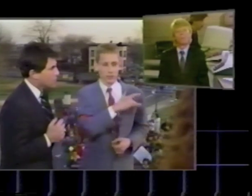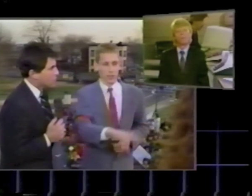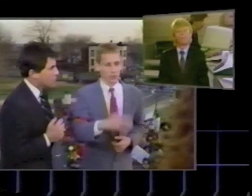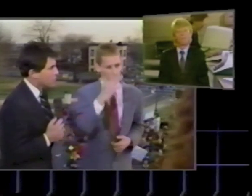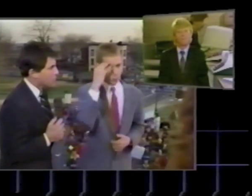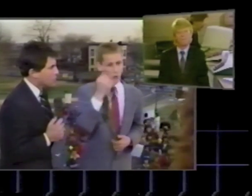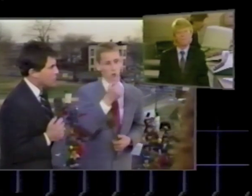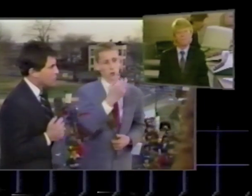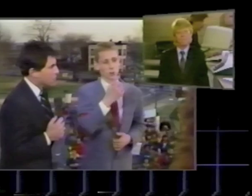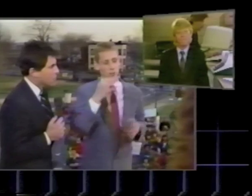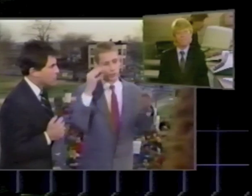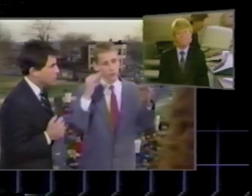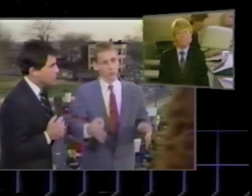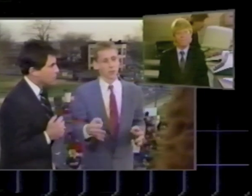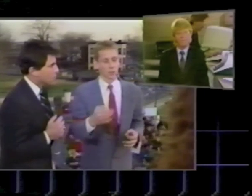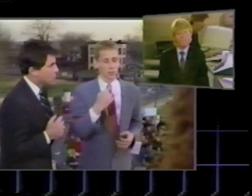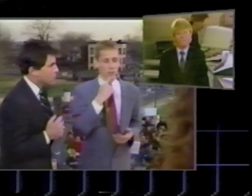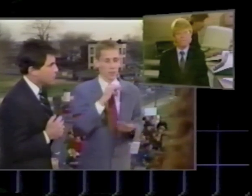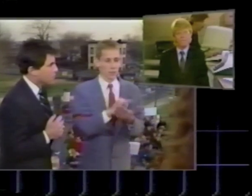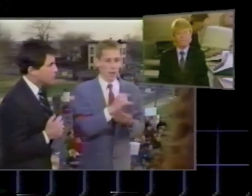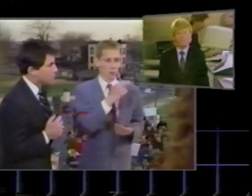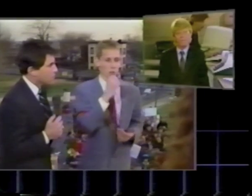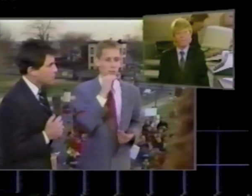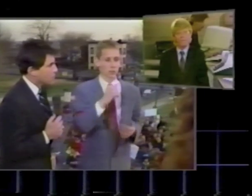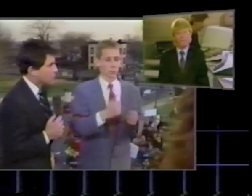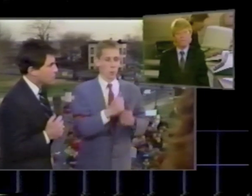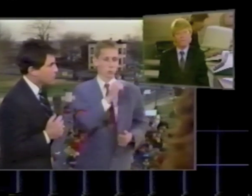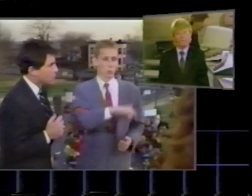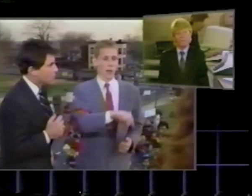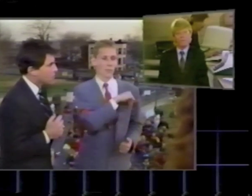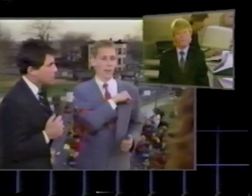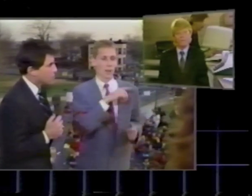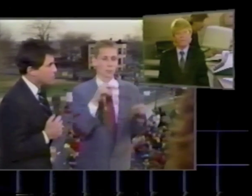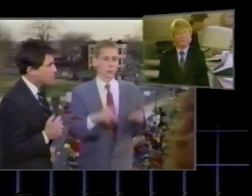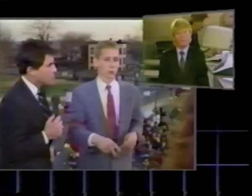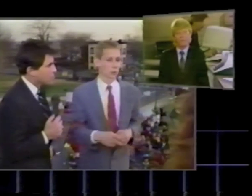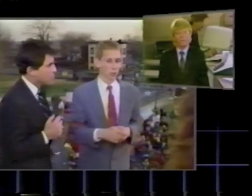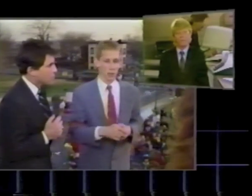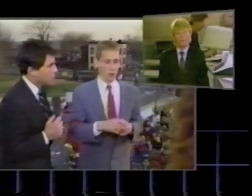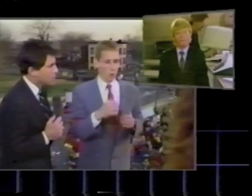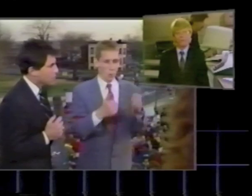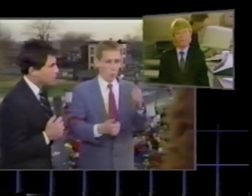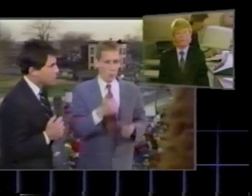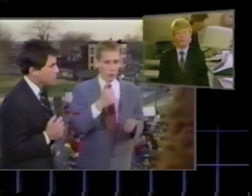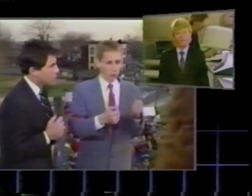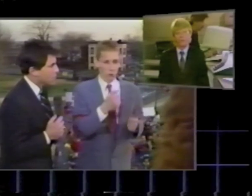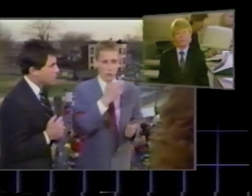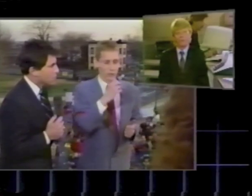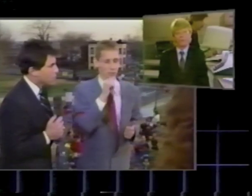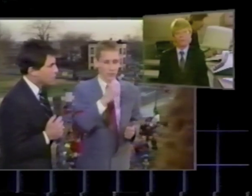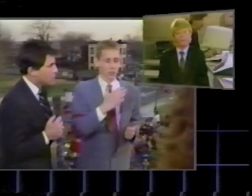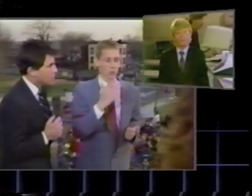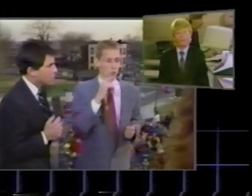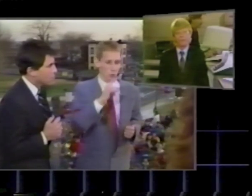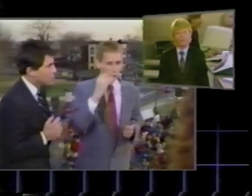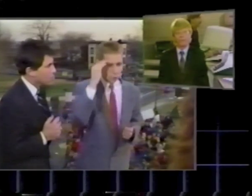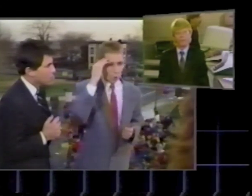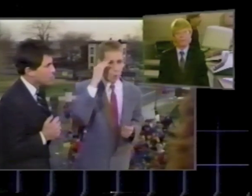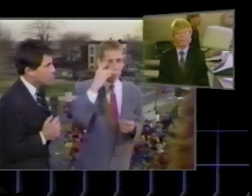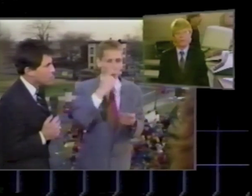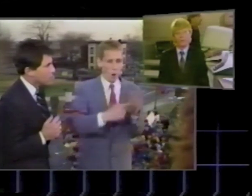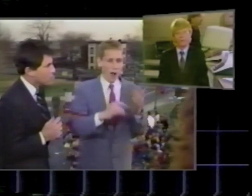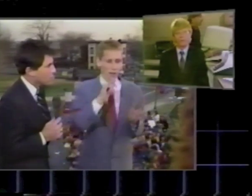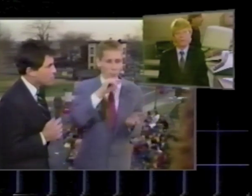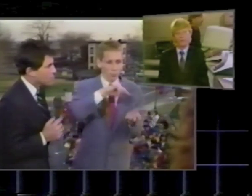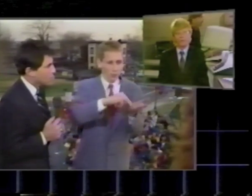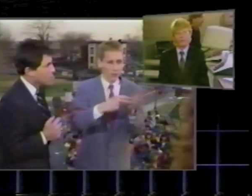Definitely not. She is not sensitive because she has already said that she is the most qualified person, which she is